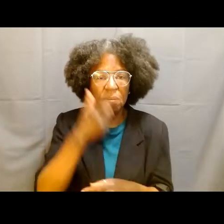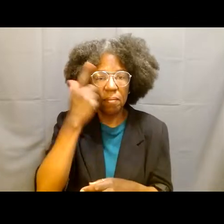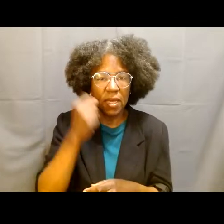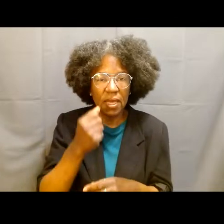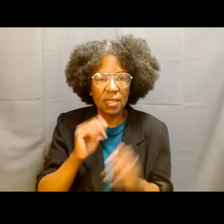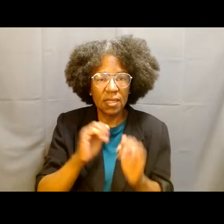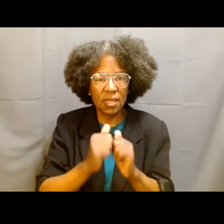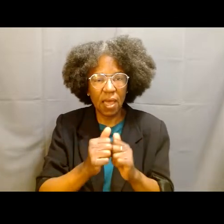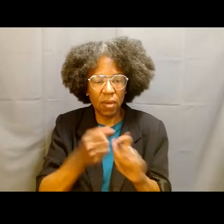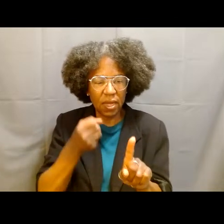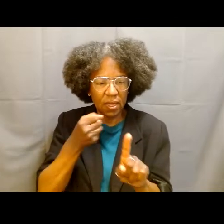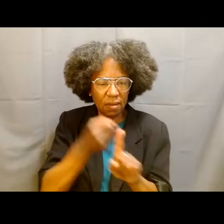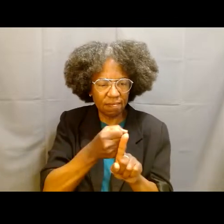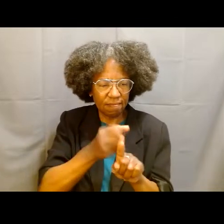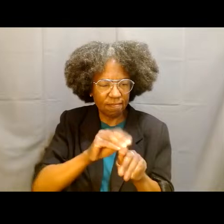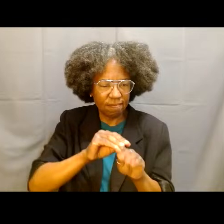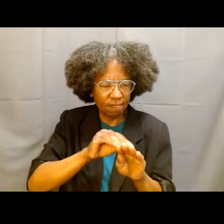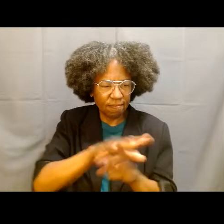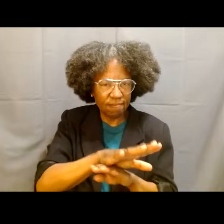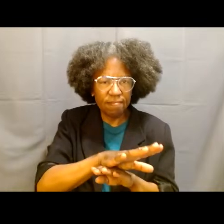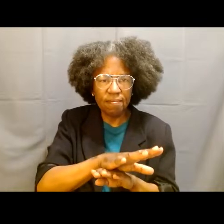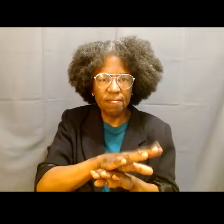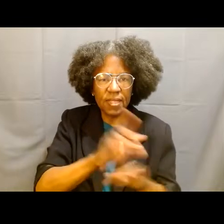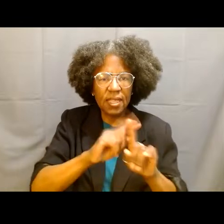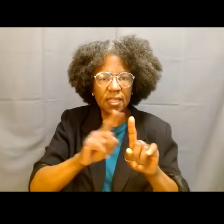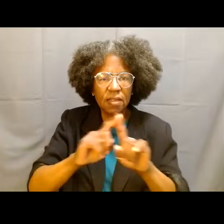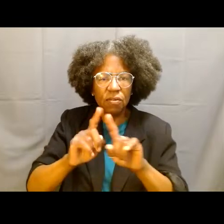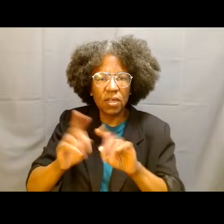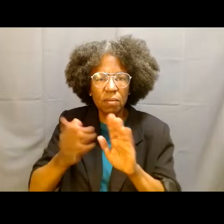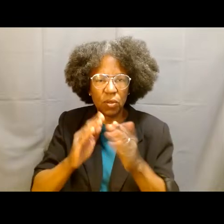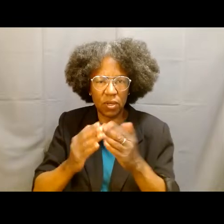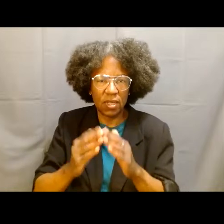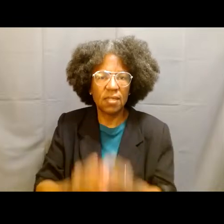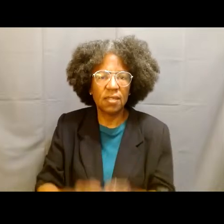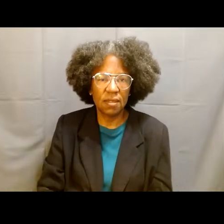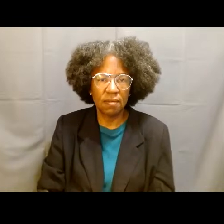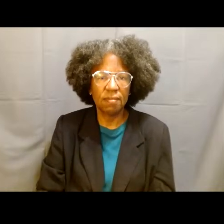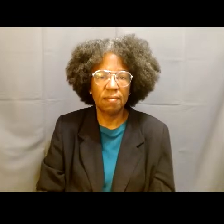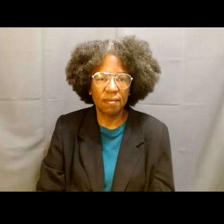ramifications that there are in different communities.